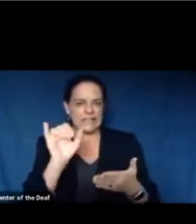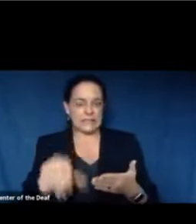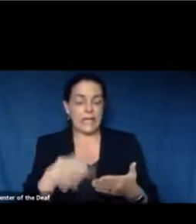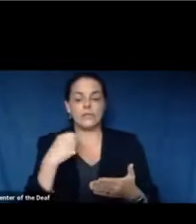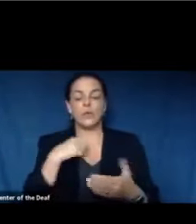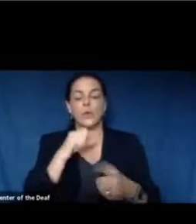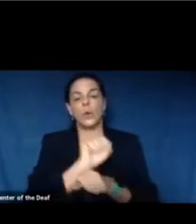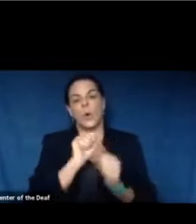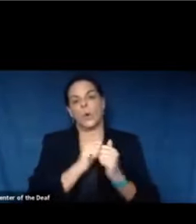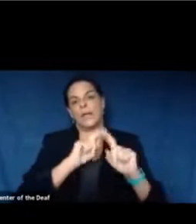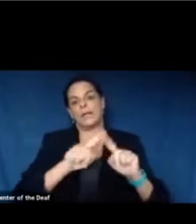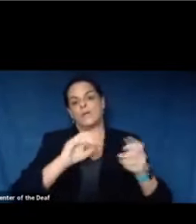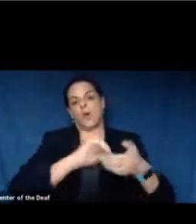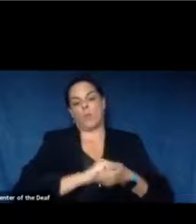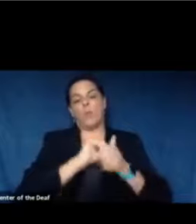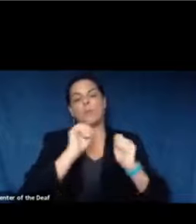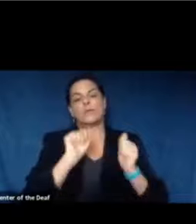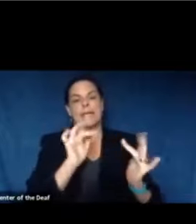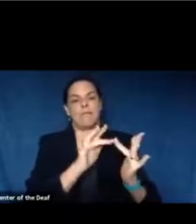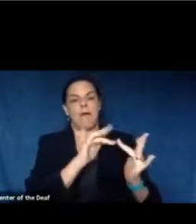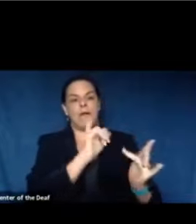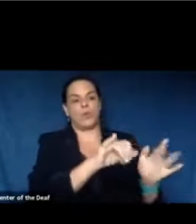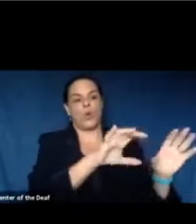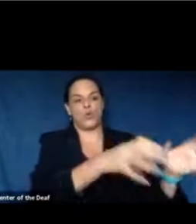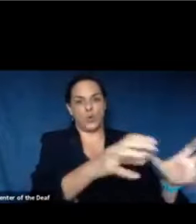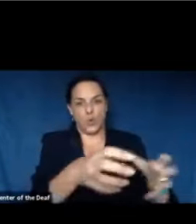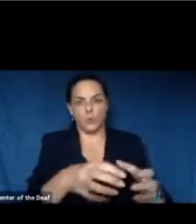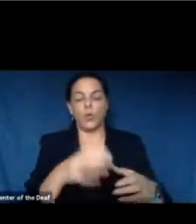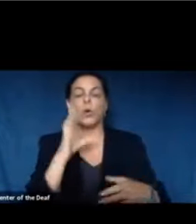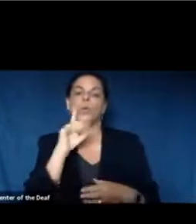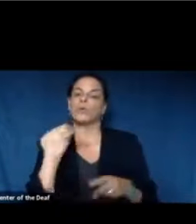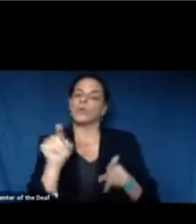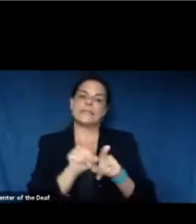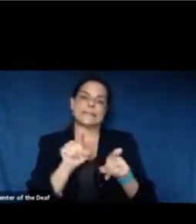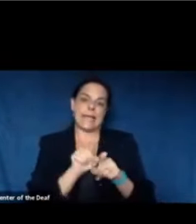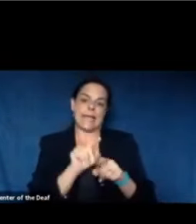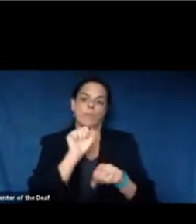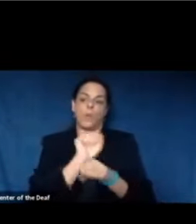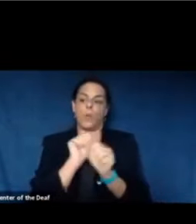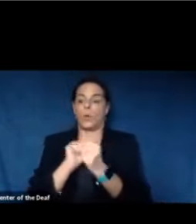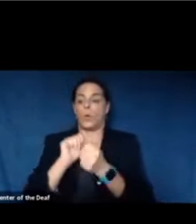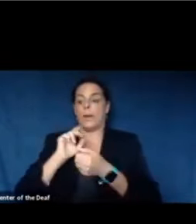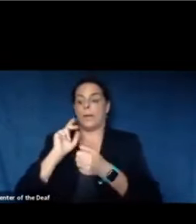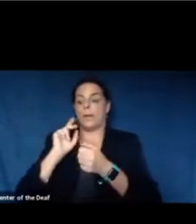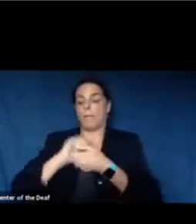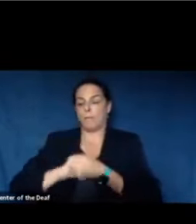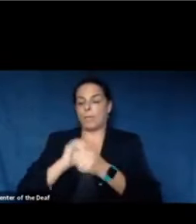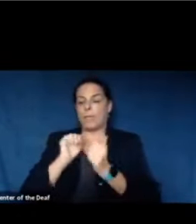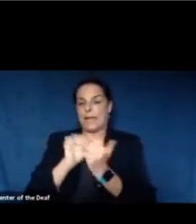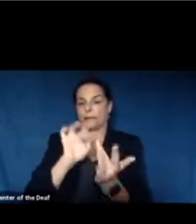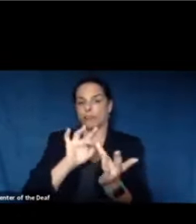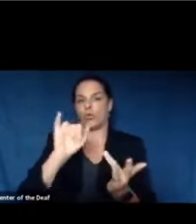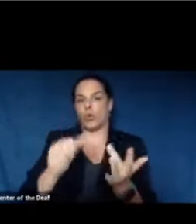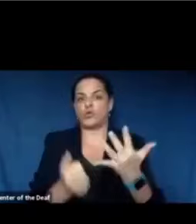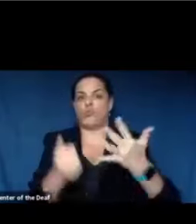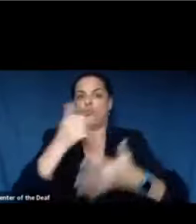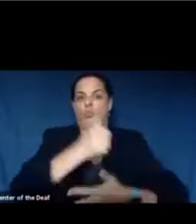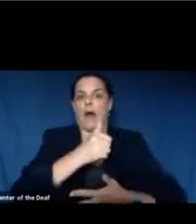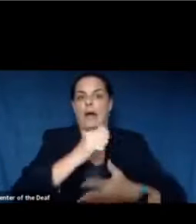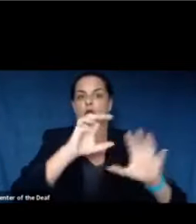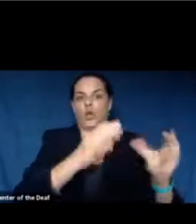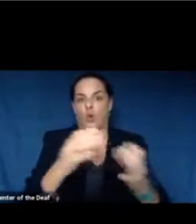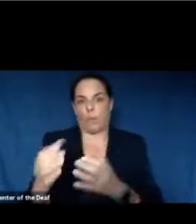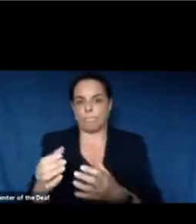with partners that could get to those populations. And we'll do the same thing, working with partners that can get to the priority group populations as we move forward with this one as